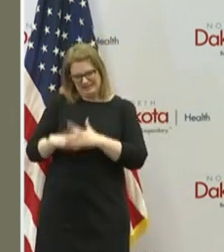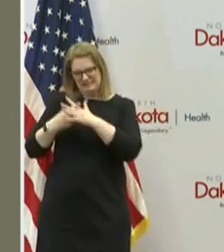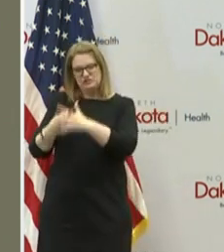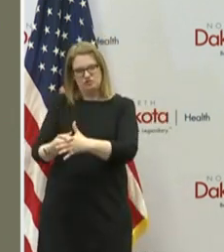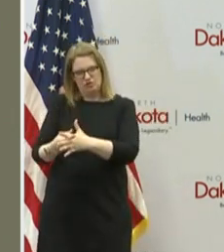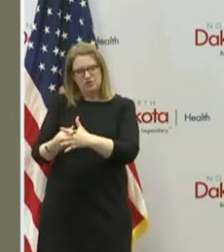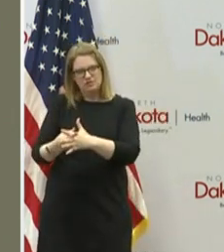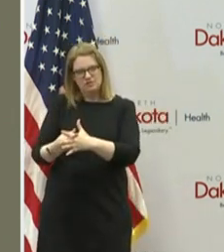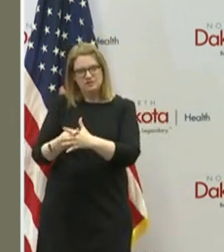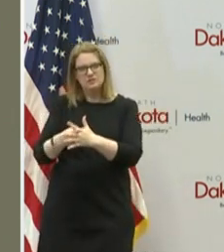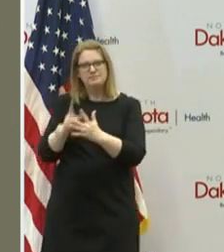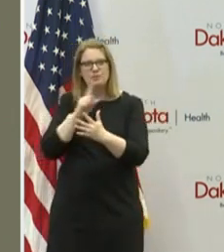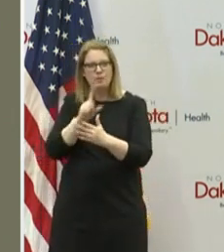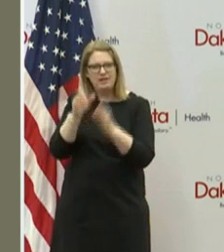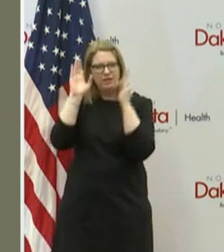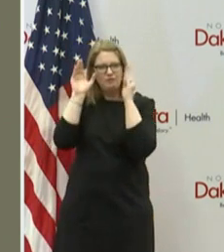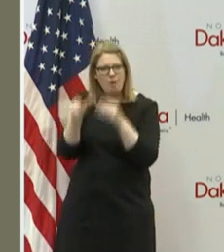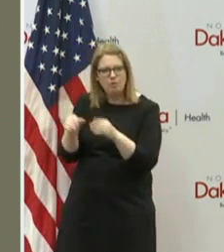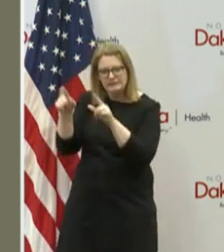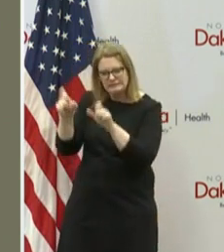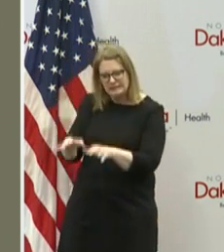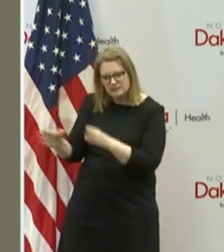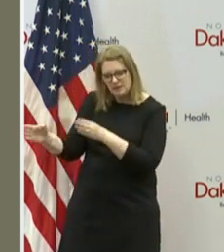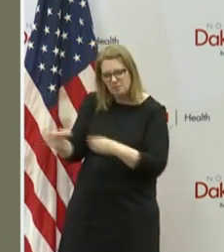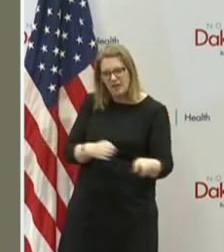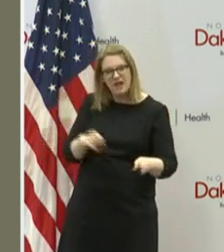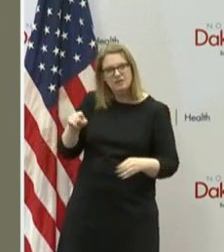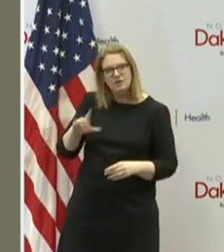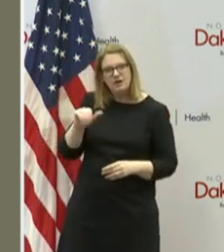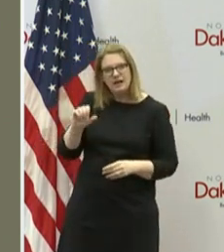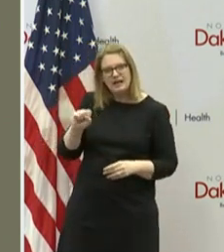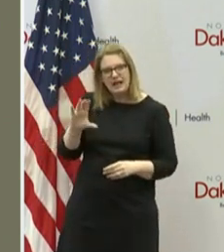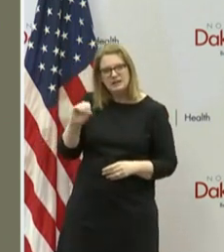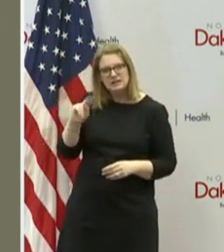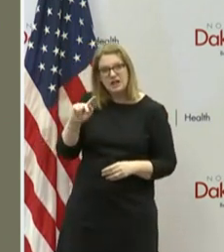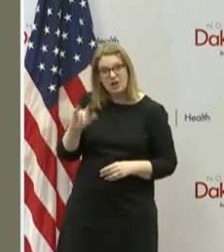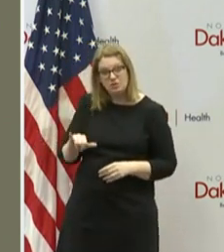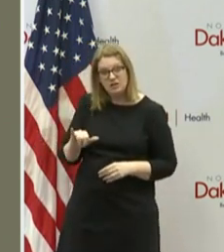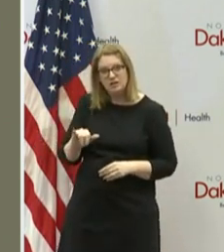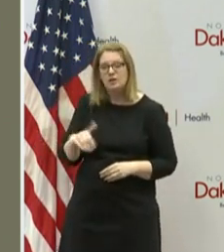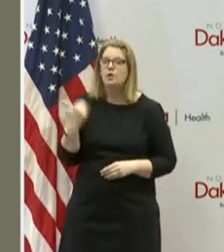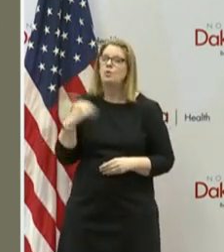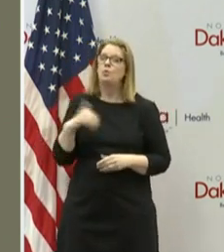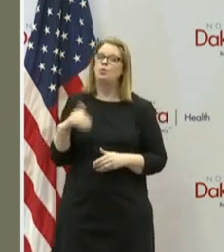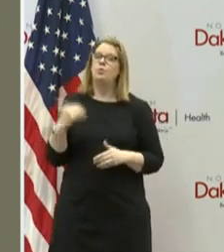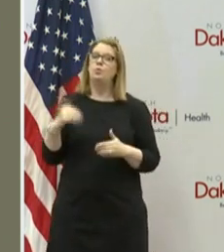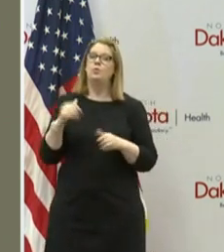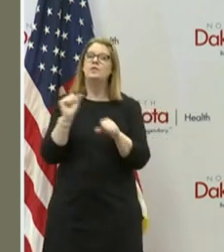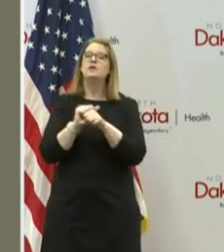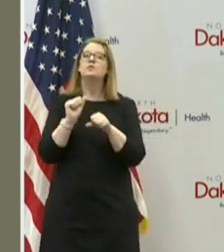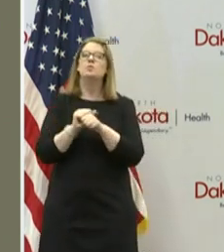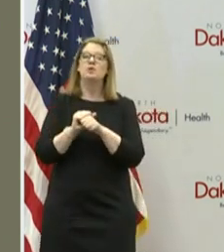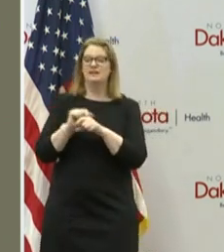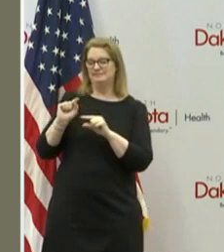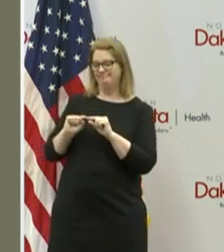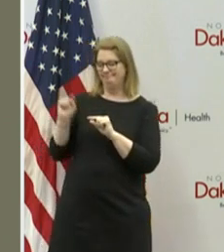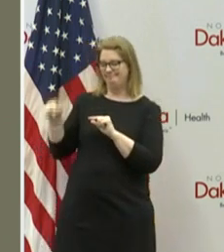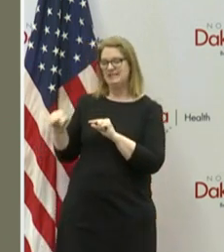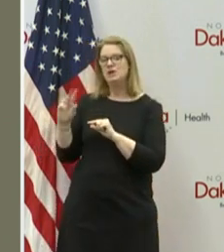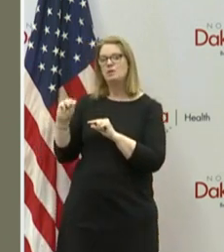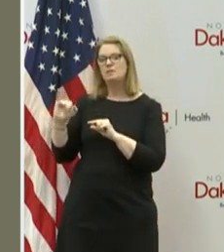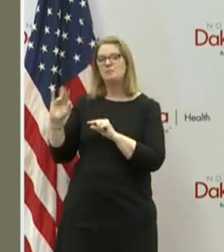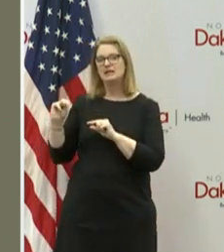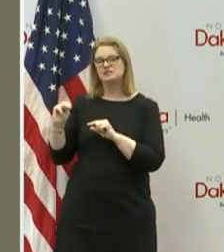very focused testing strategy for Cass County, and importantly, there's been work going on across the border with